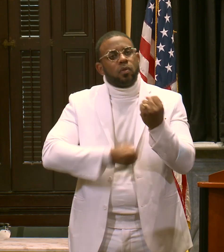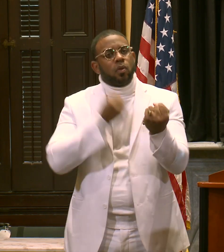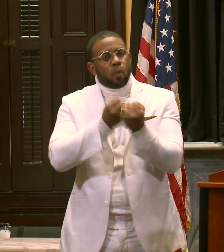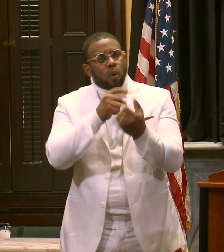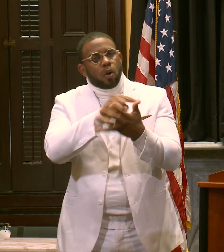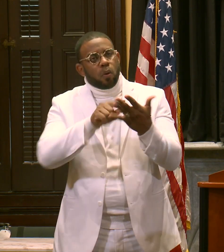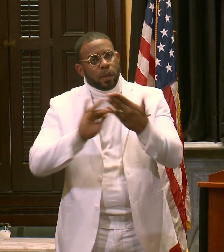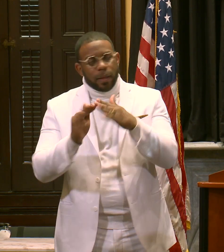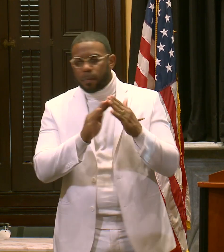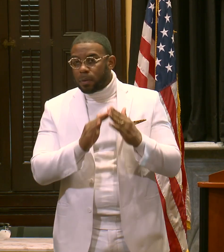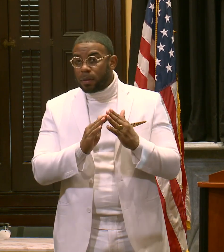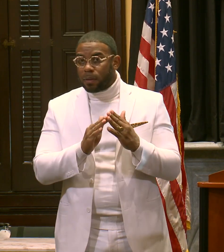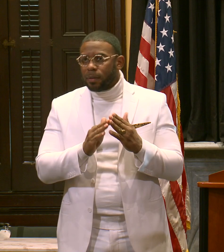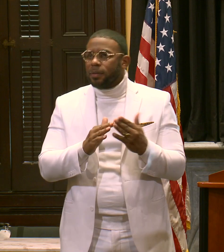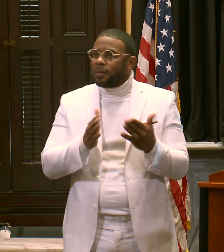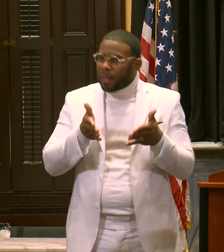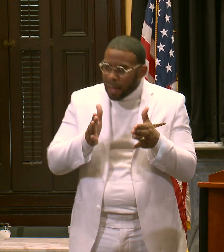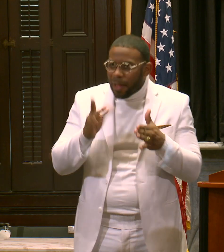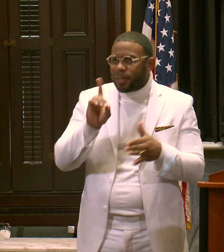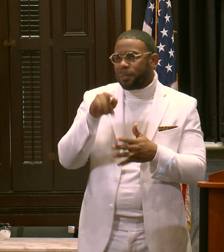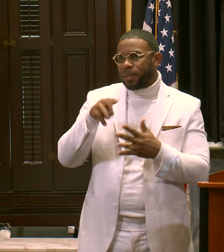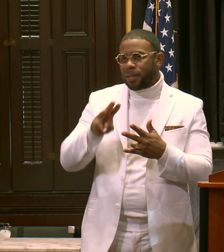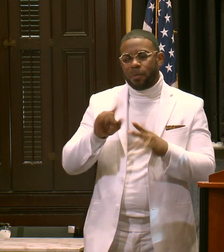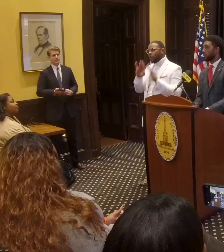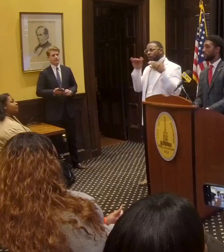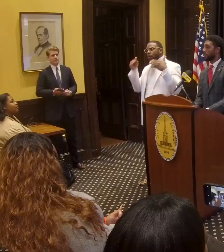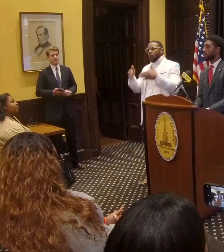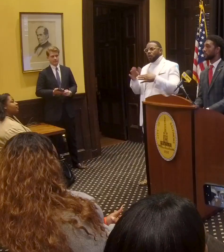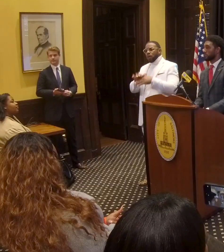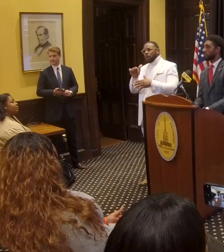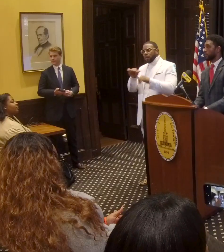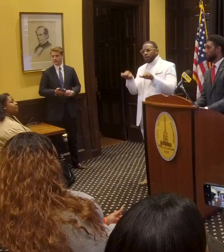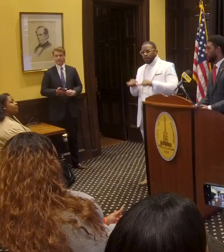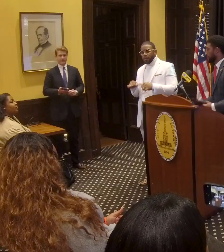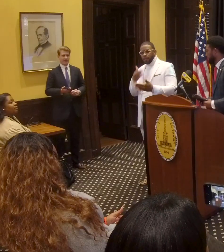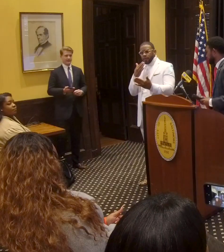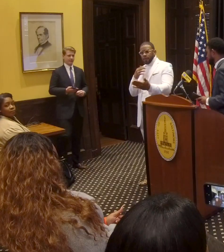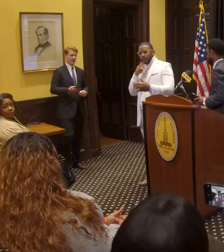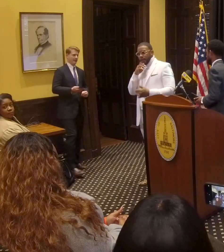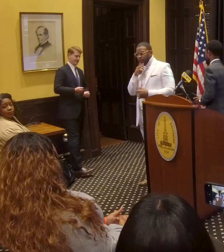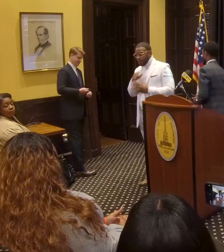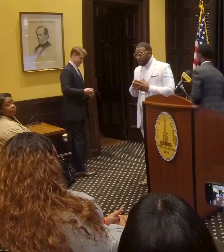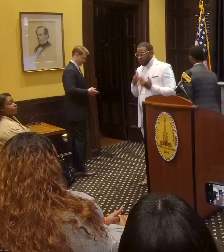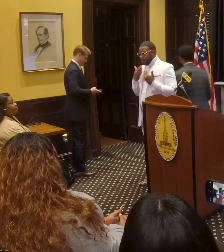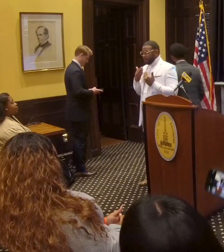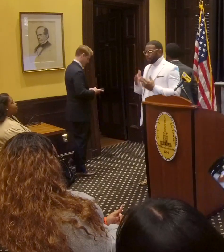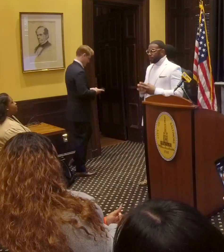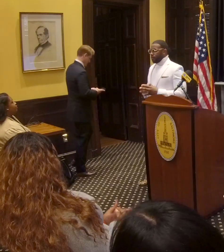support those neighborhoods, thus allowing DPW to focus in the other areas. Thank you all. I have one